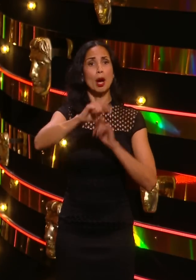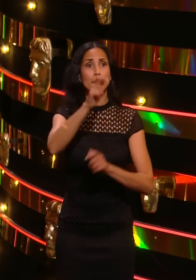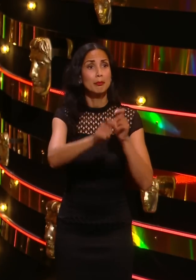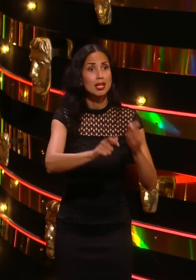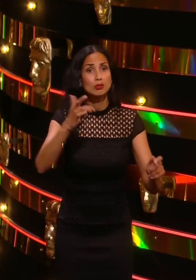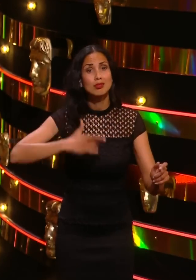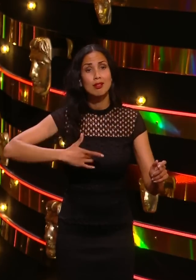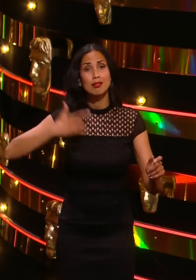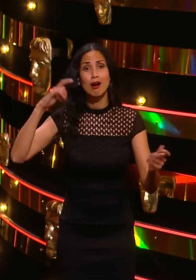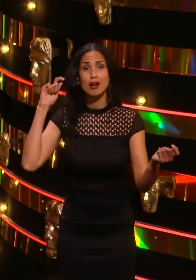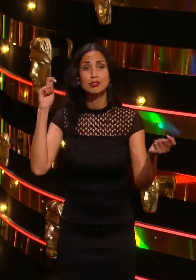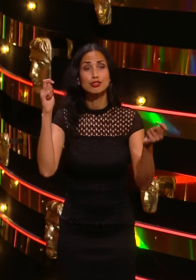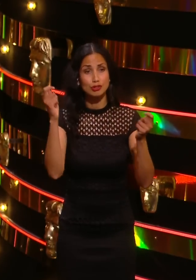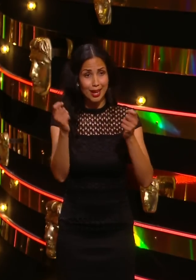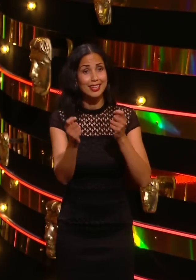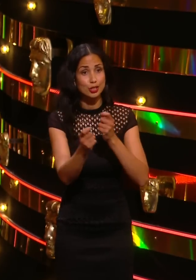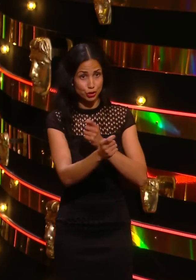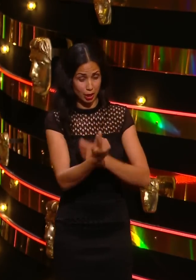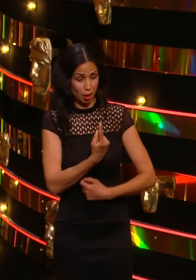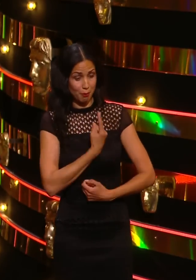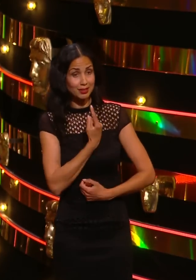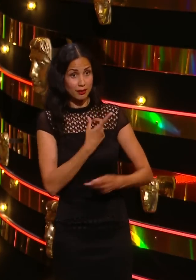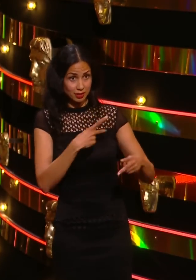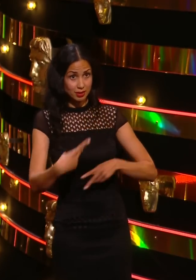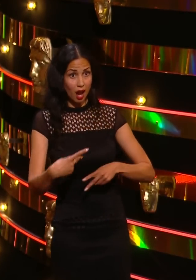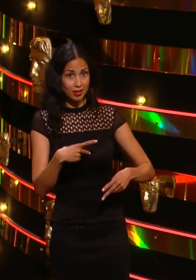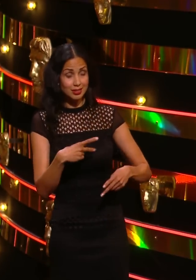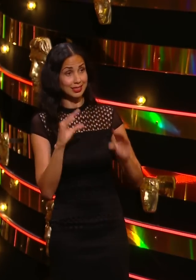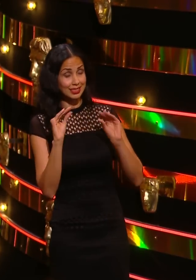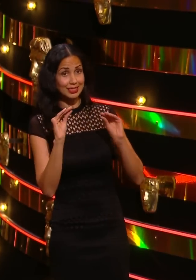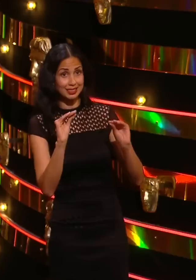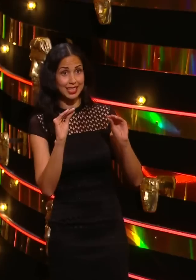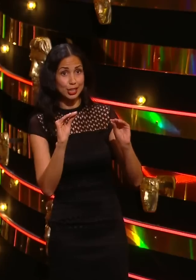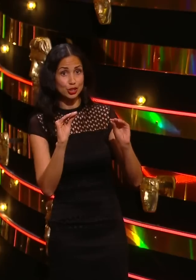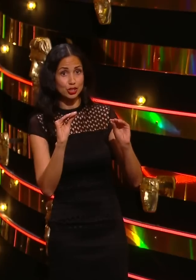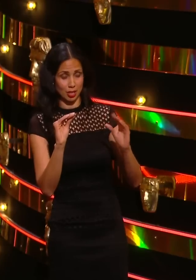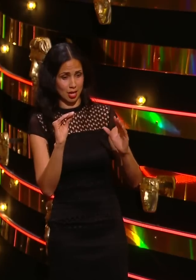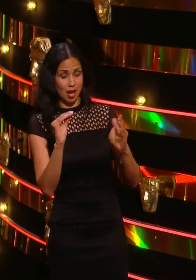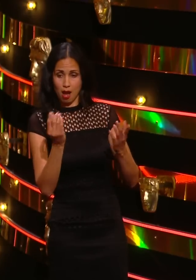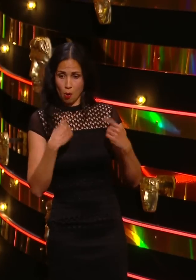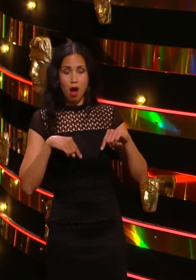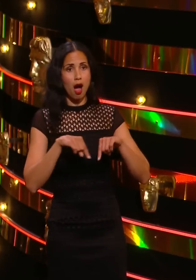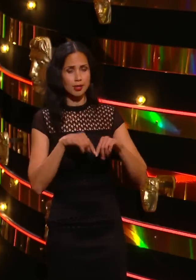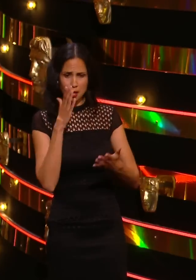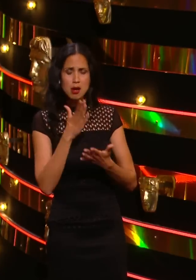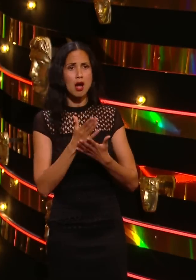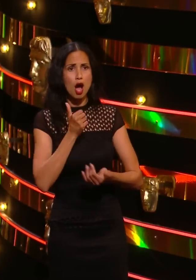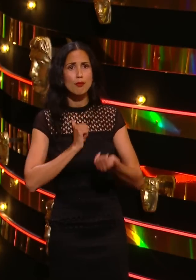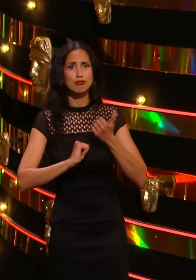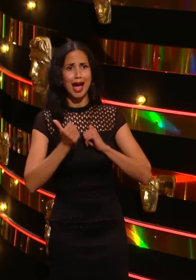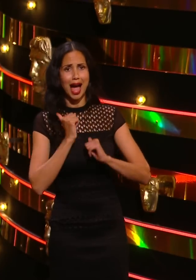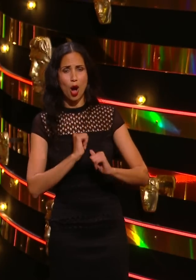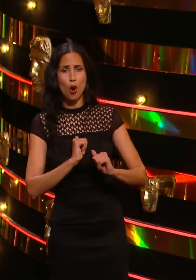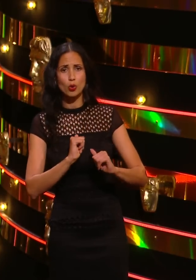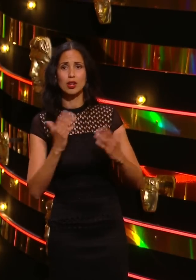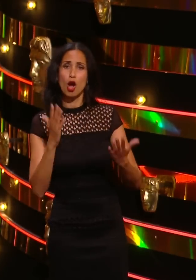life, and as a dancer, as a teacher, that's exactly what makes us proud, you know. Obviously, we have to